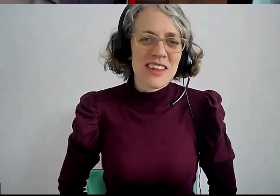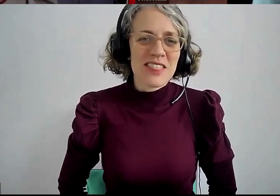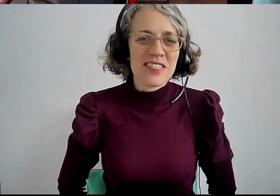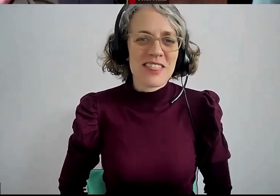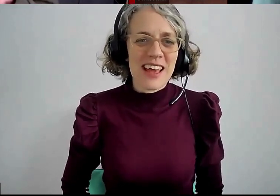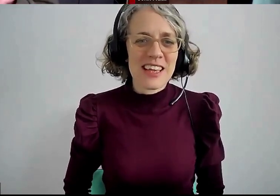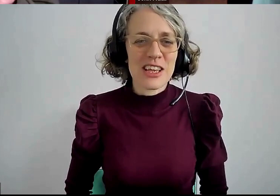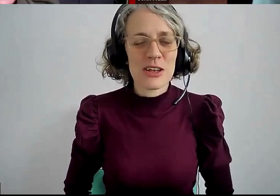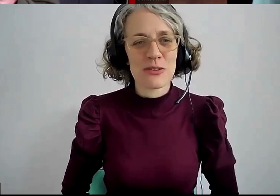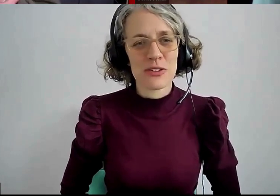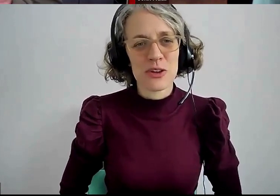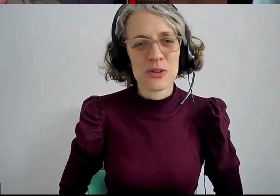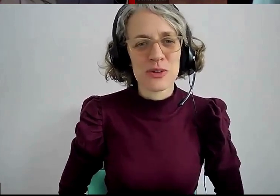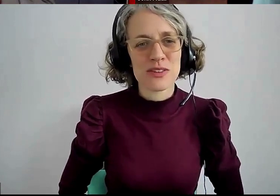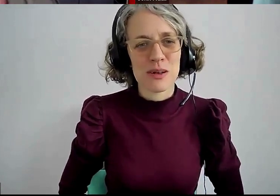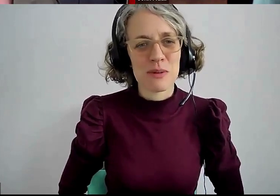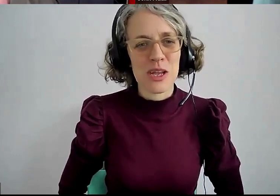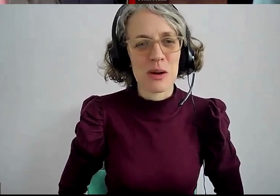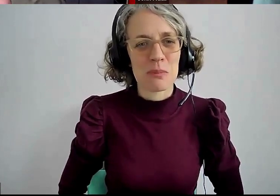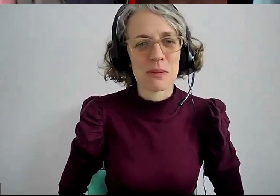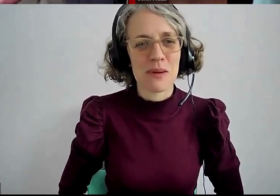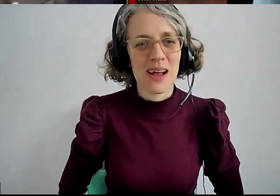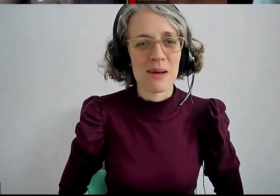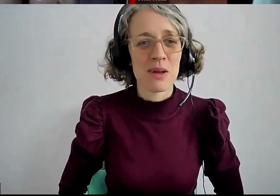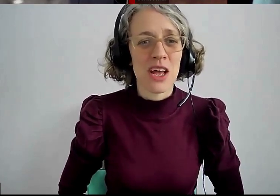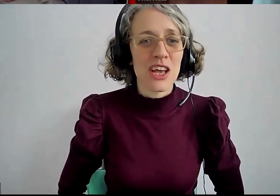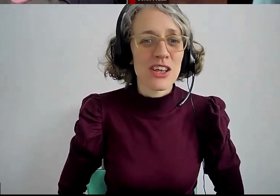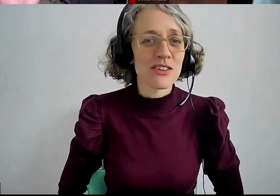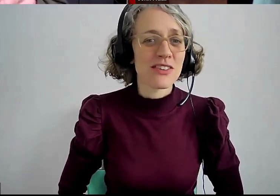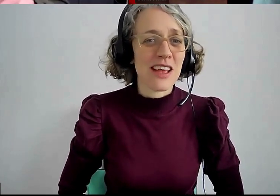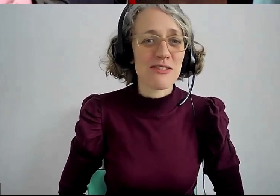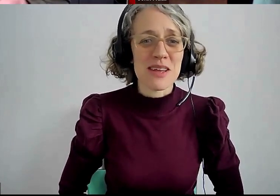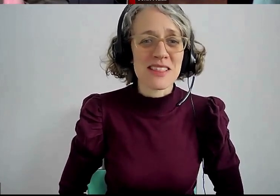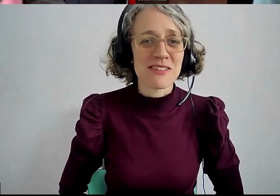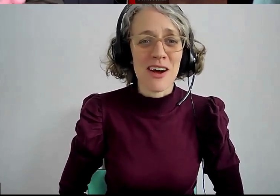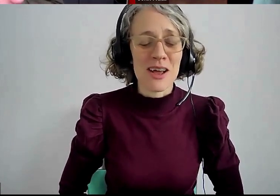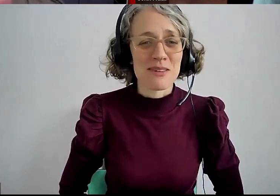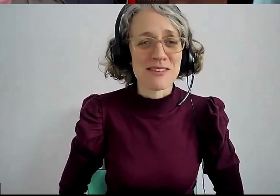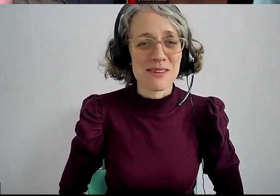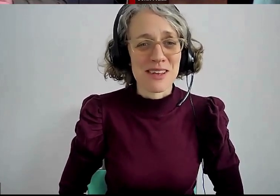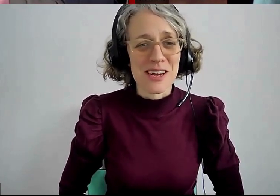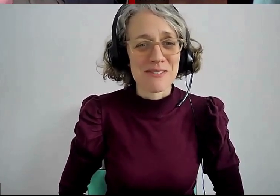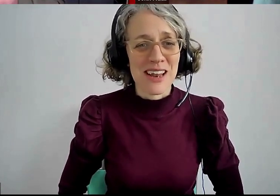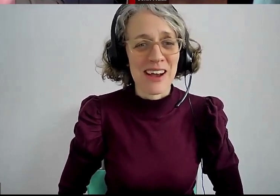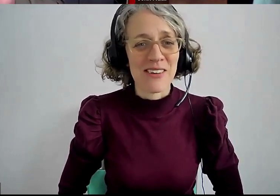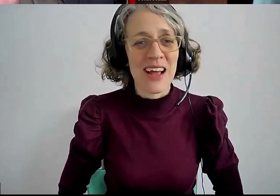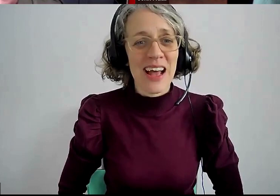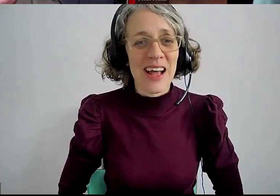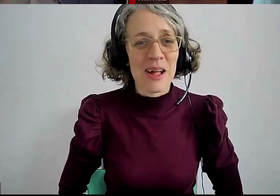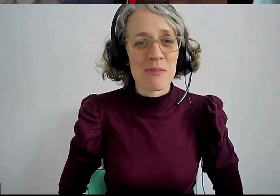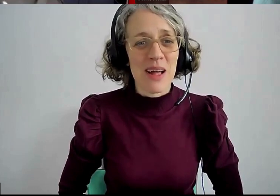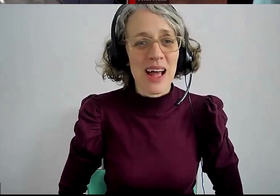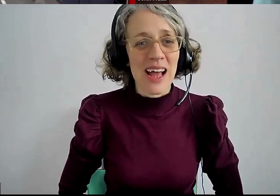John, thank you for your summing up. You saved me the time in summing up